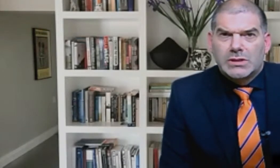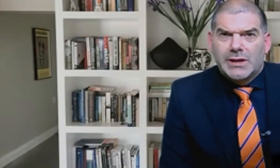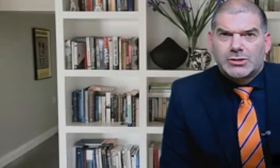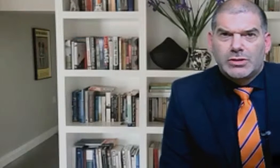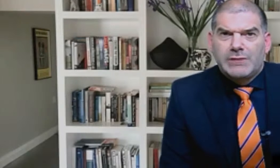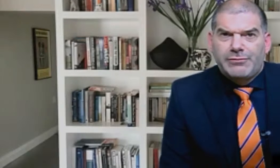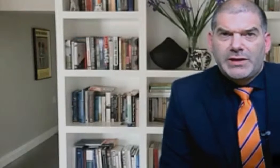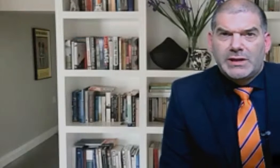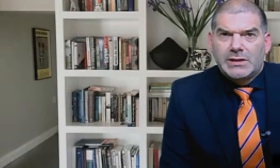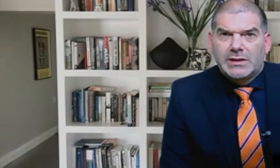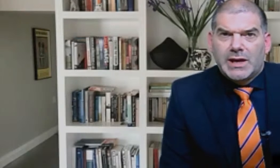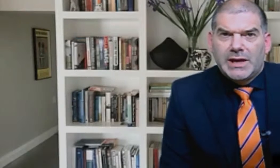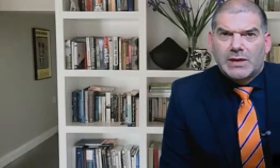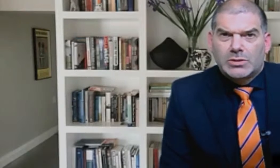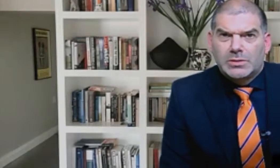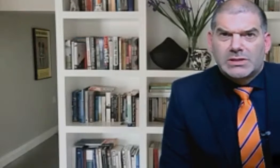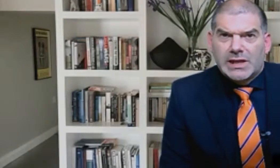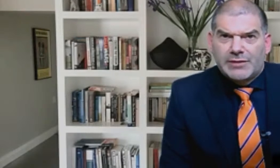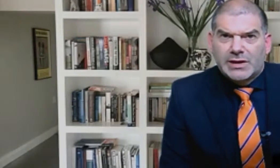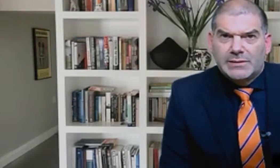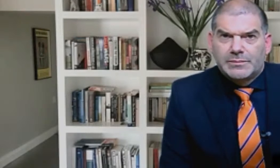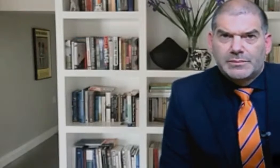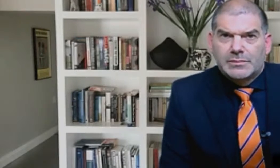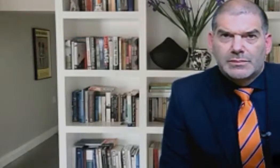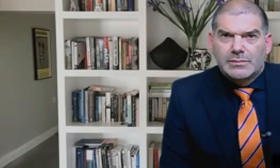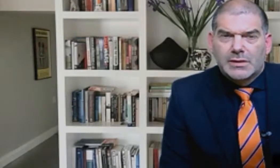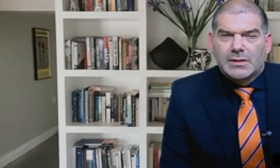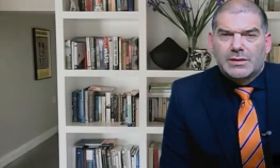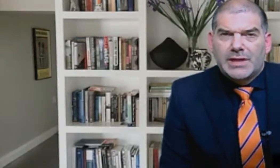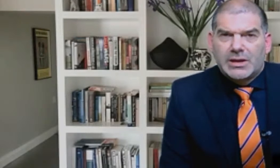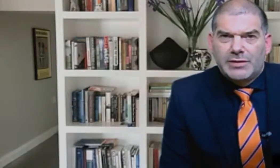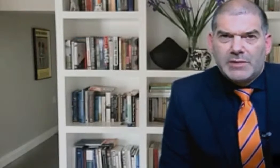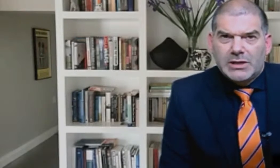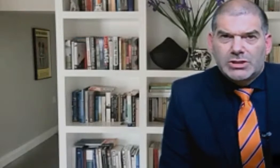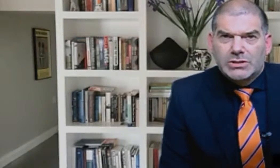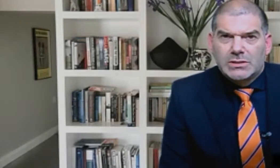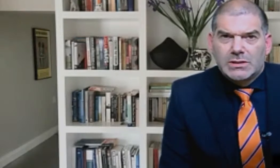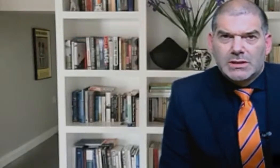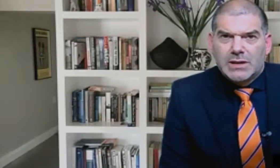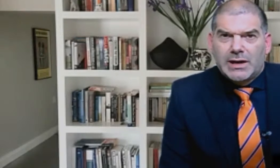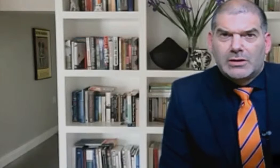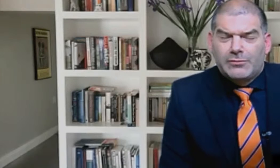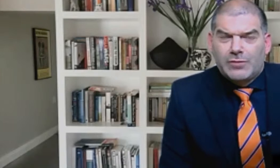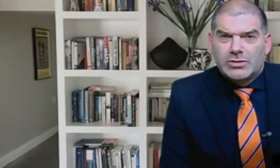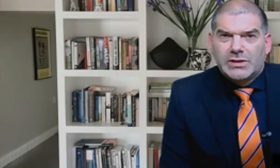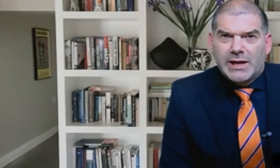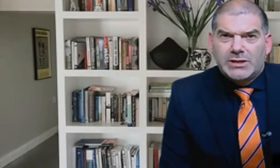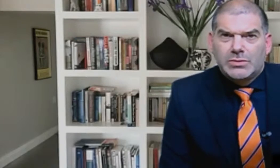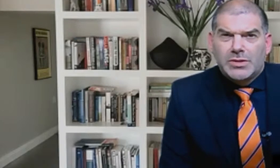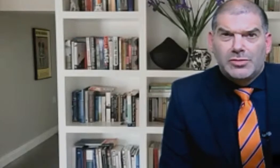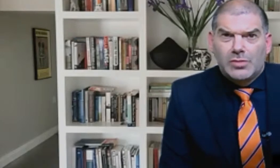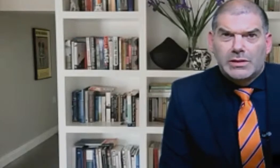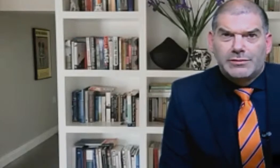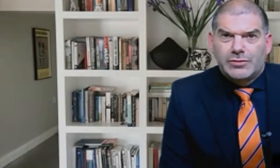a truly free and equitable South Africa. Thank you very much, and I look forward to engaging with you all in the future.